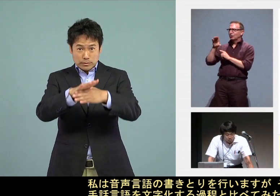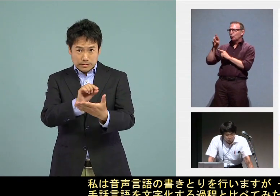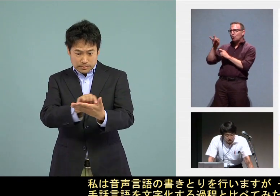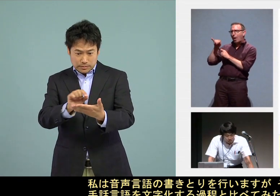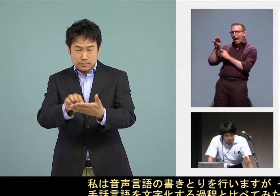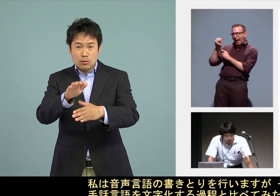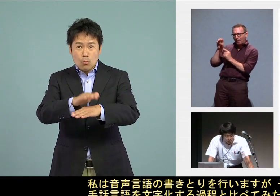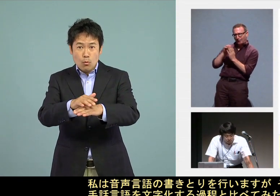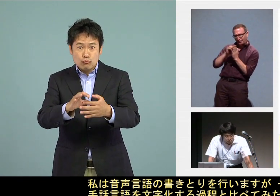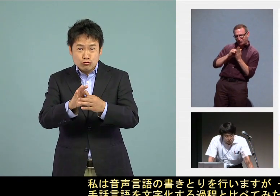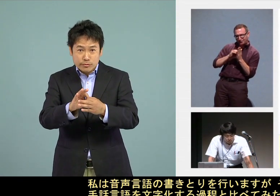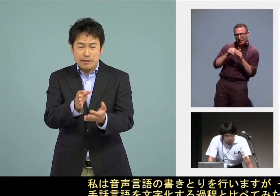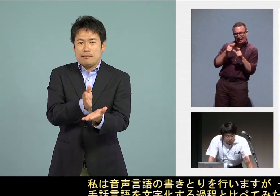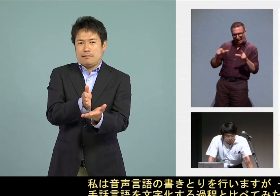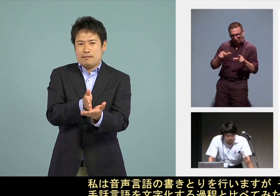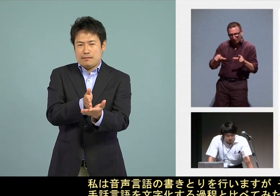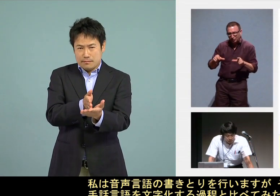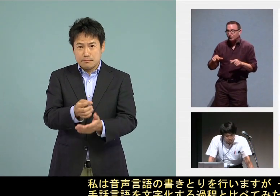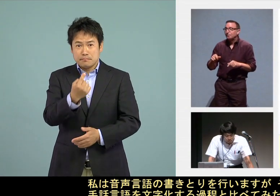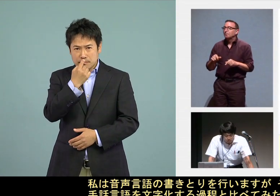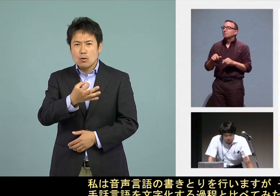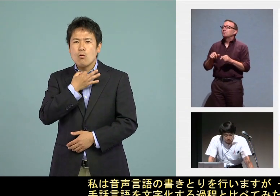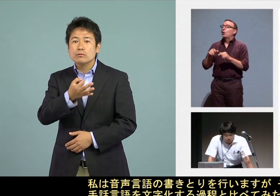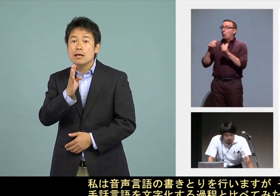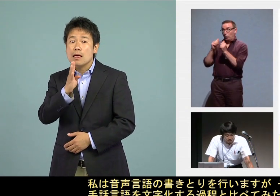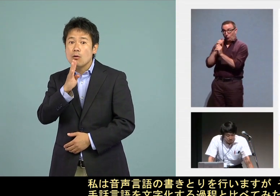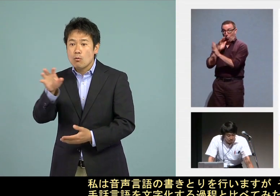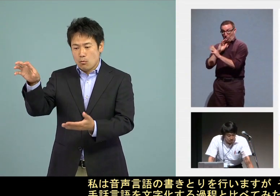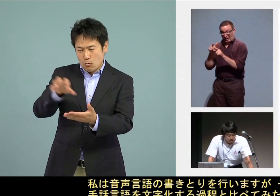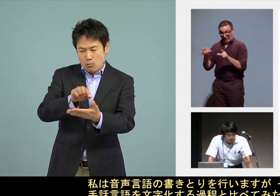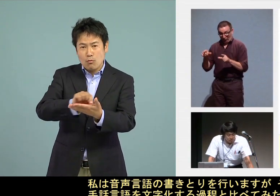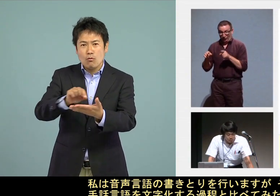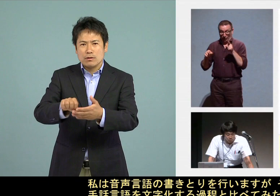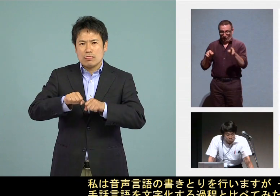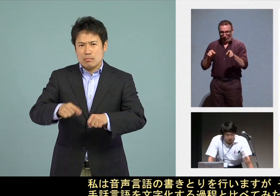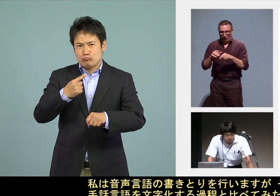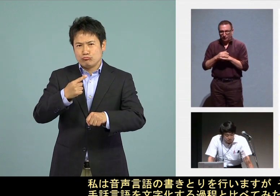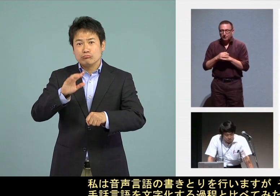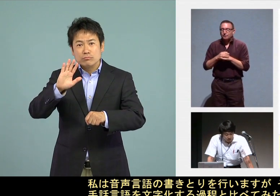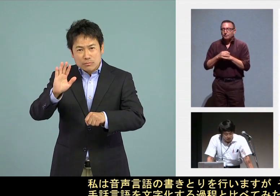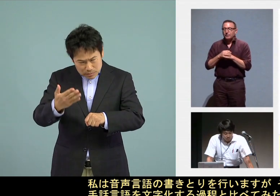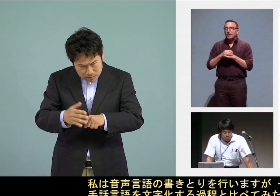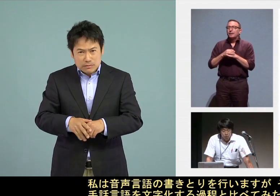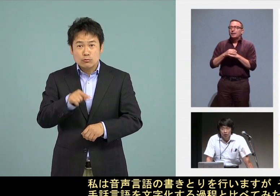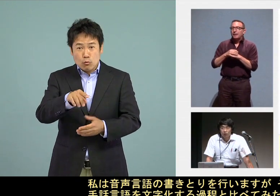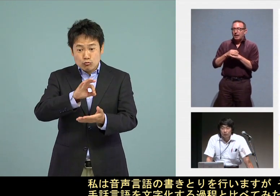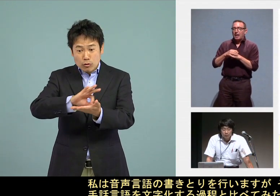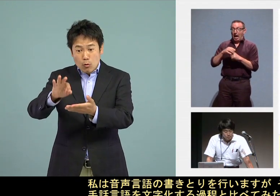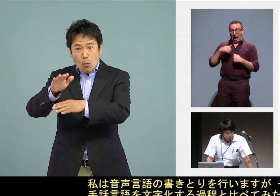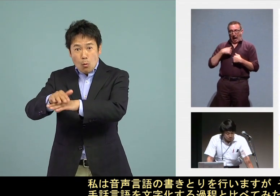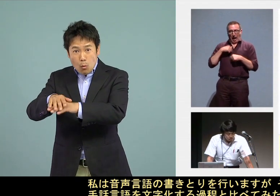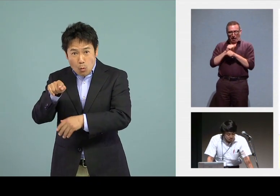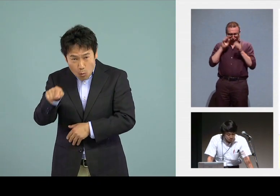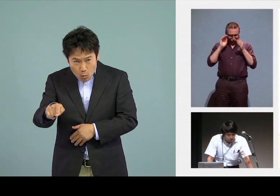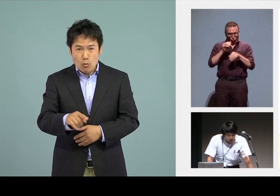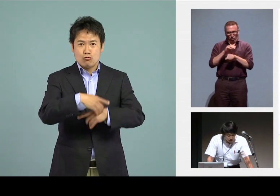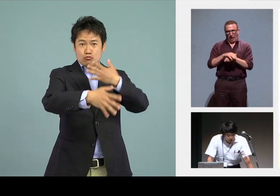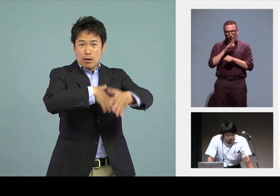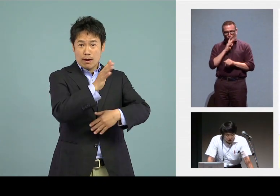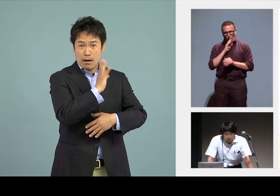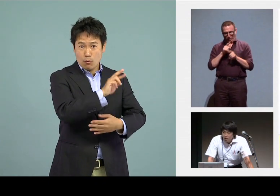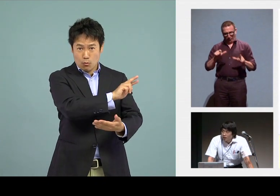of transcribing sign languages with the methods utilized in the case of spoken languages that I'm working on.